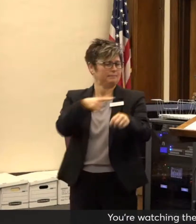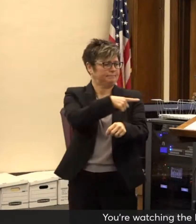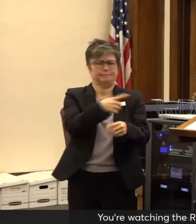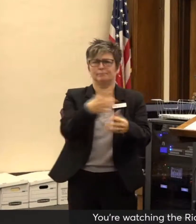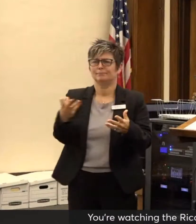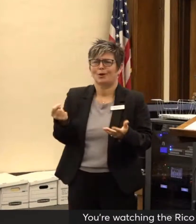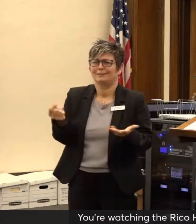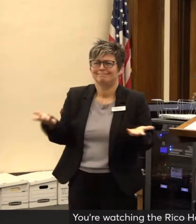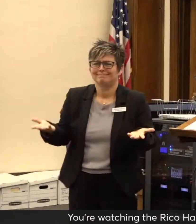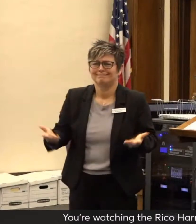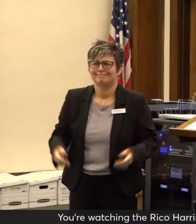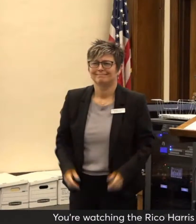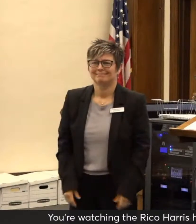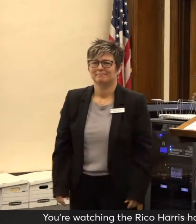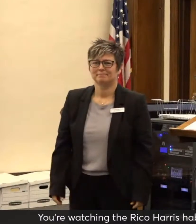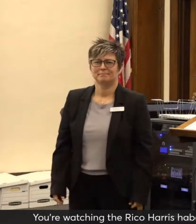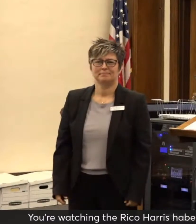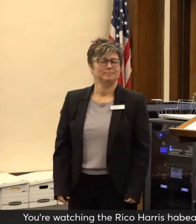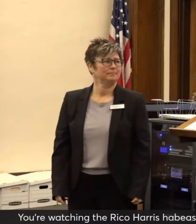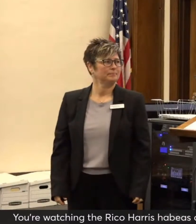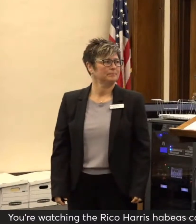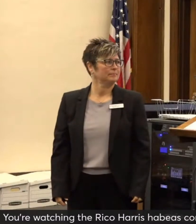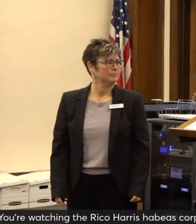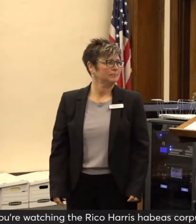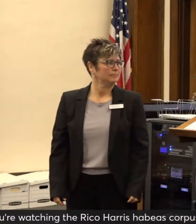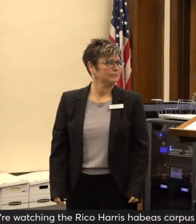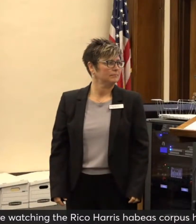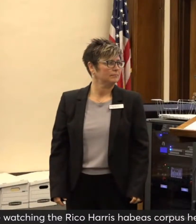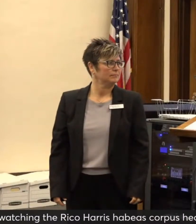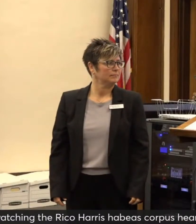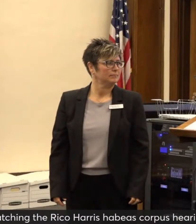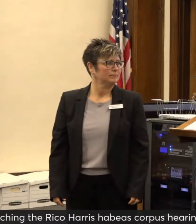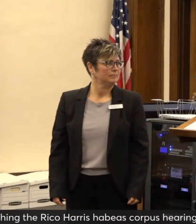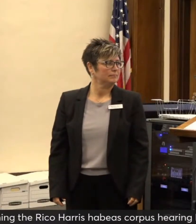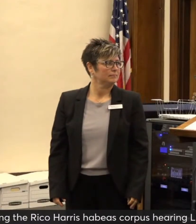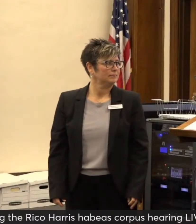is this document? I'll hold it again. Just. Is that the,